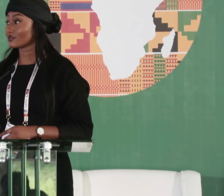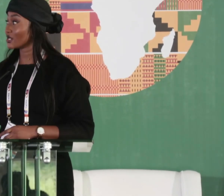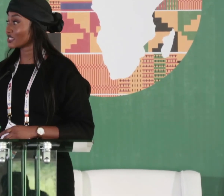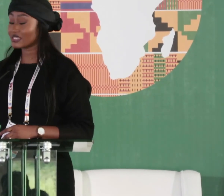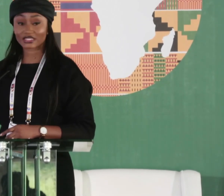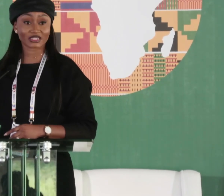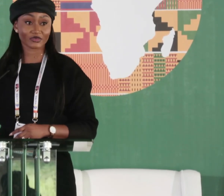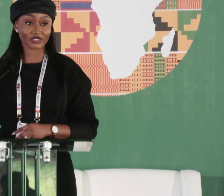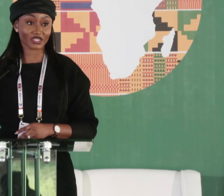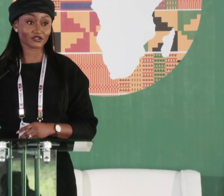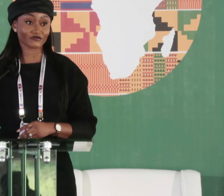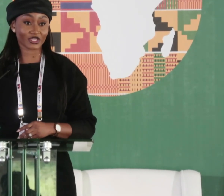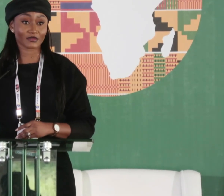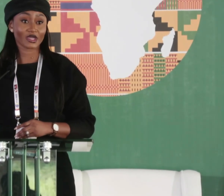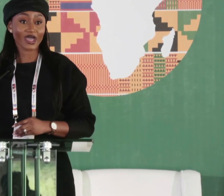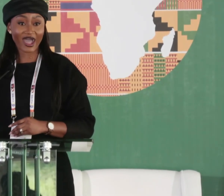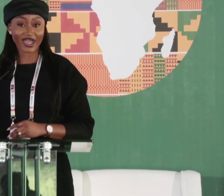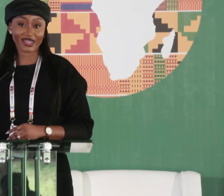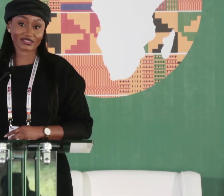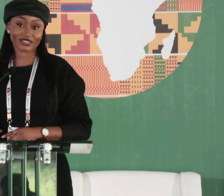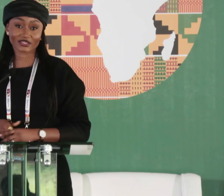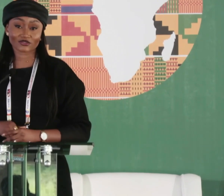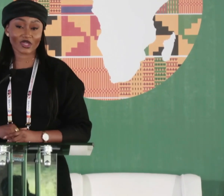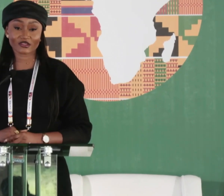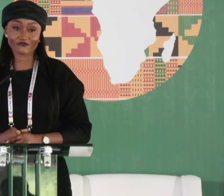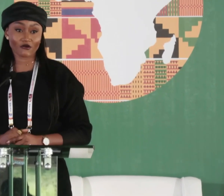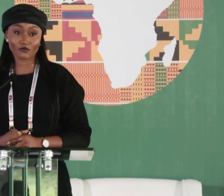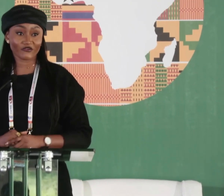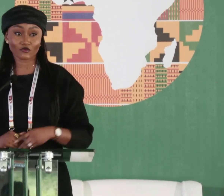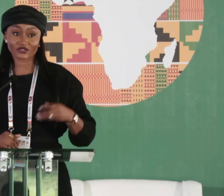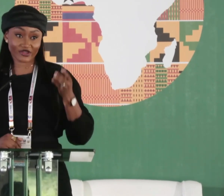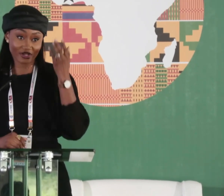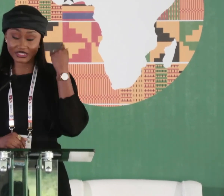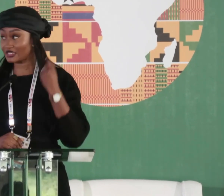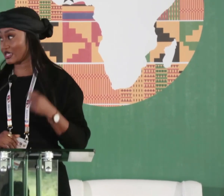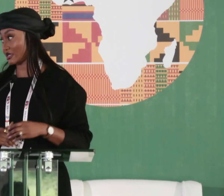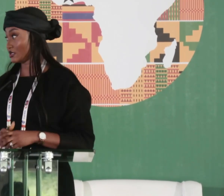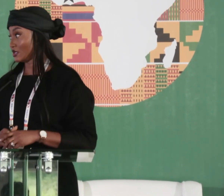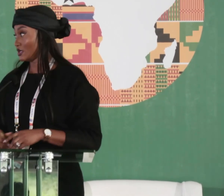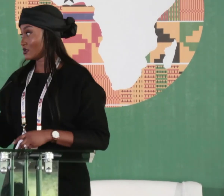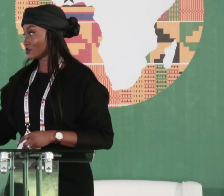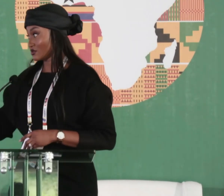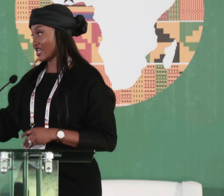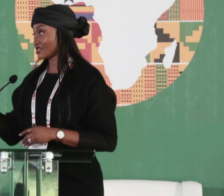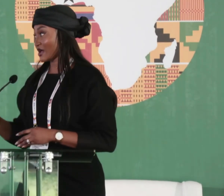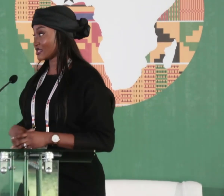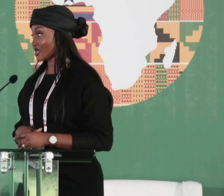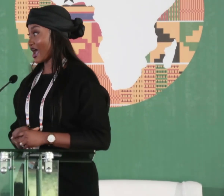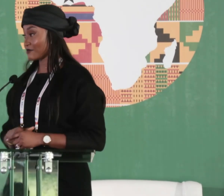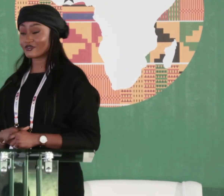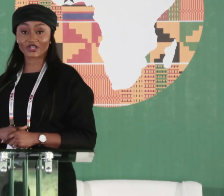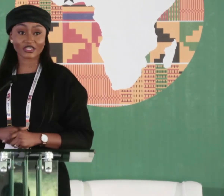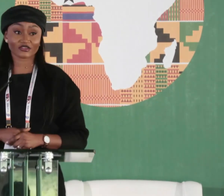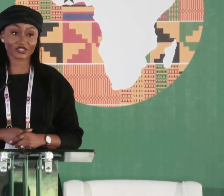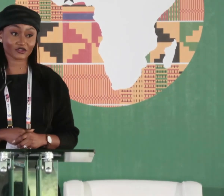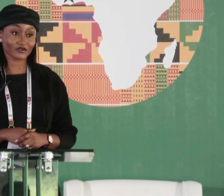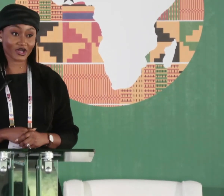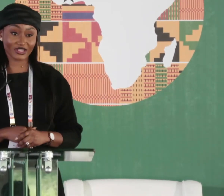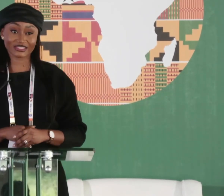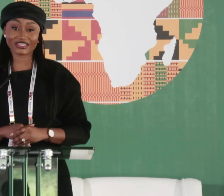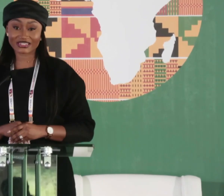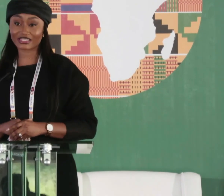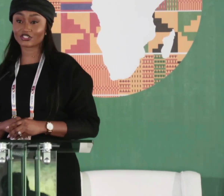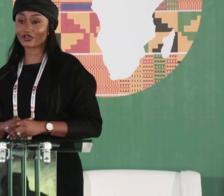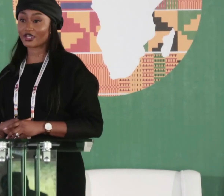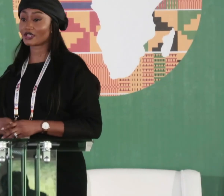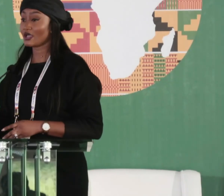that only 13% of them had access to any form of post-violence care. So despite the high prevalence of sexual violence